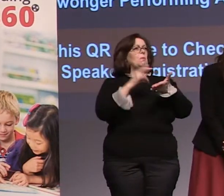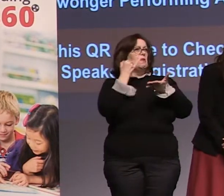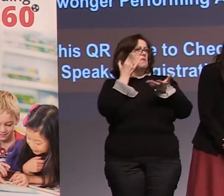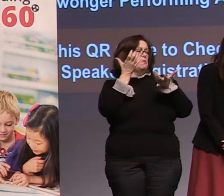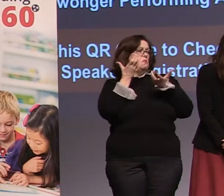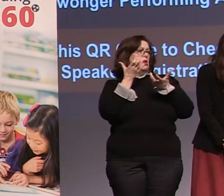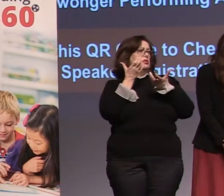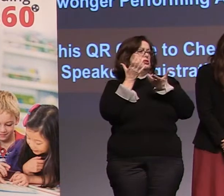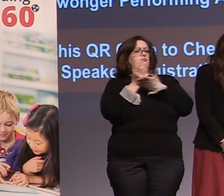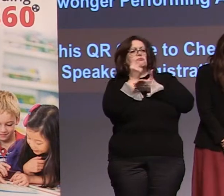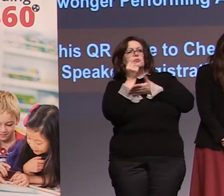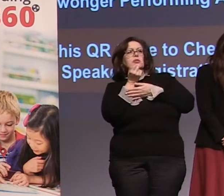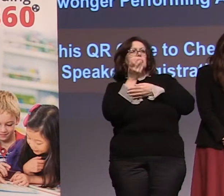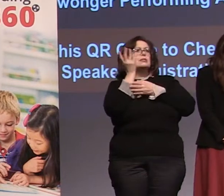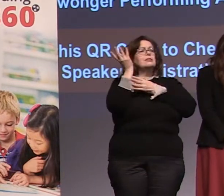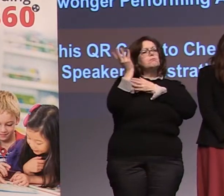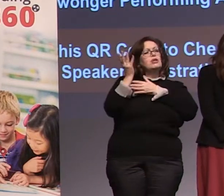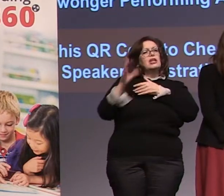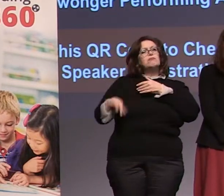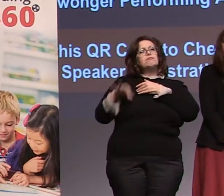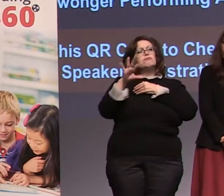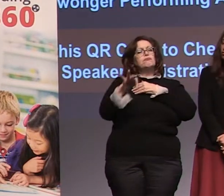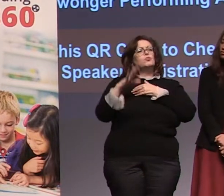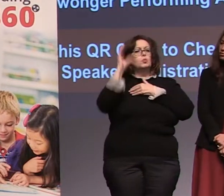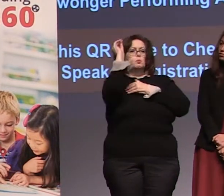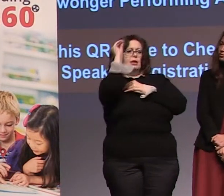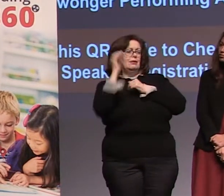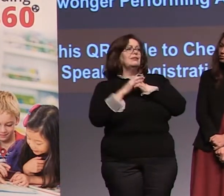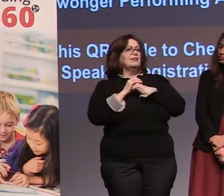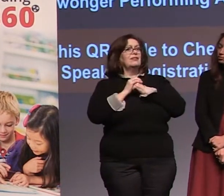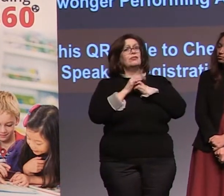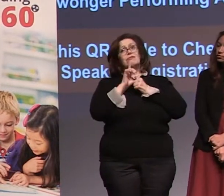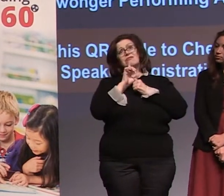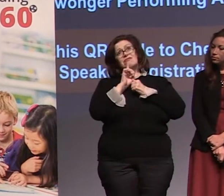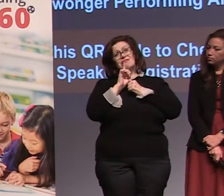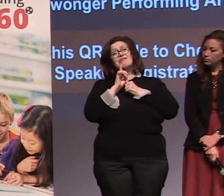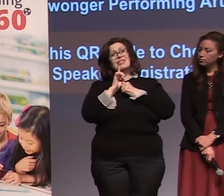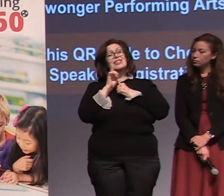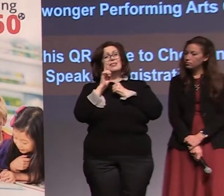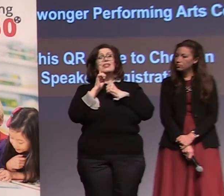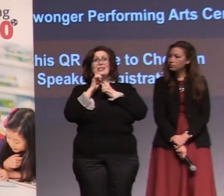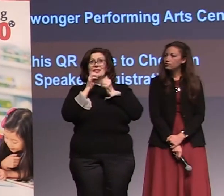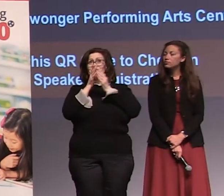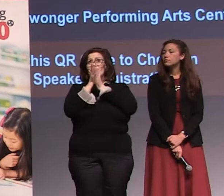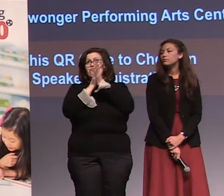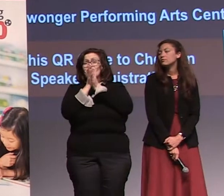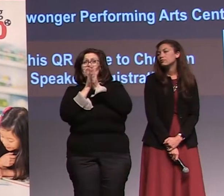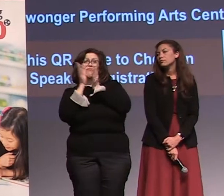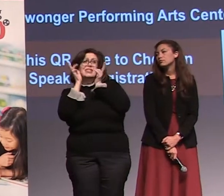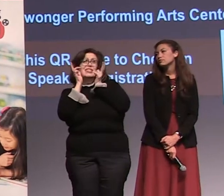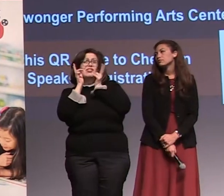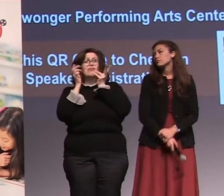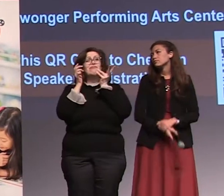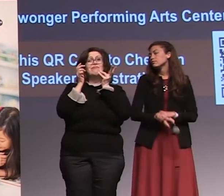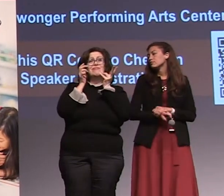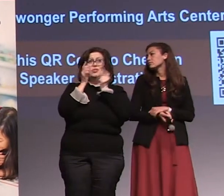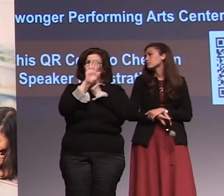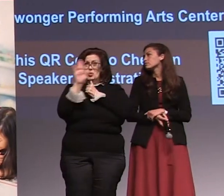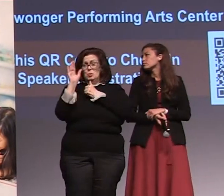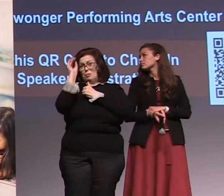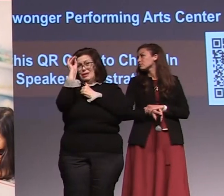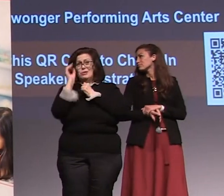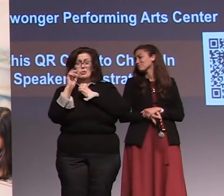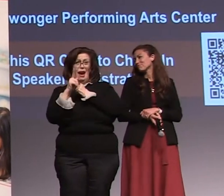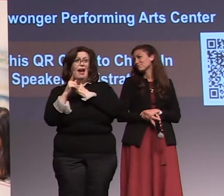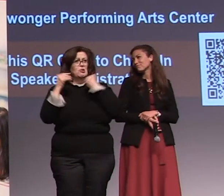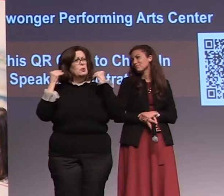want to call out and make sure to remind you of that opportunity because we truly want to hear from you all tonight. Please use these next couple of minutes to go on